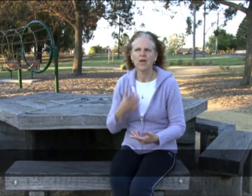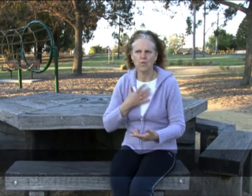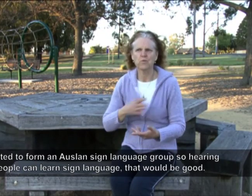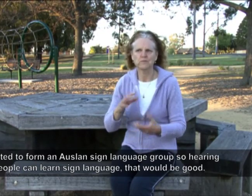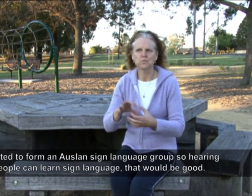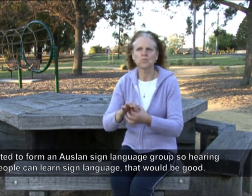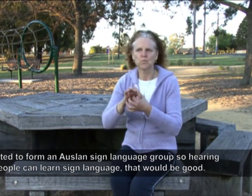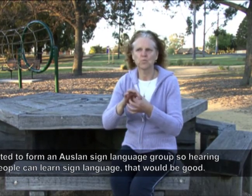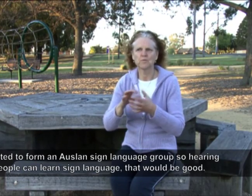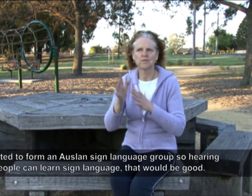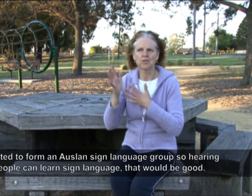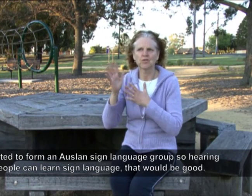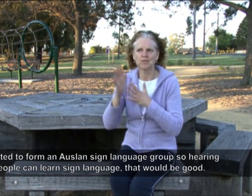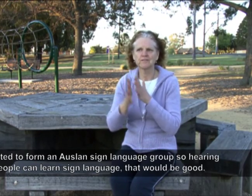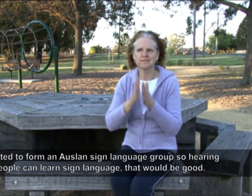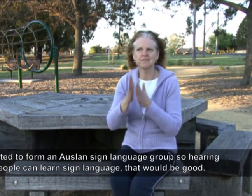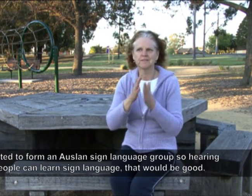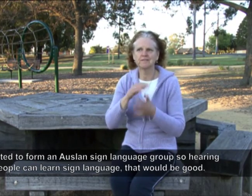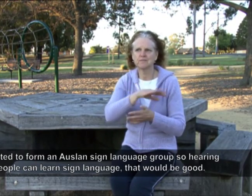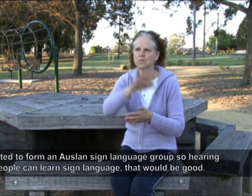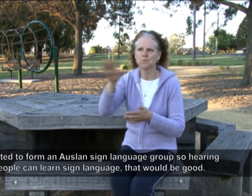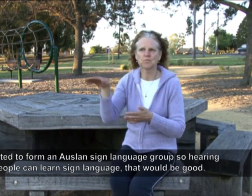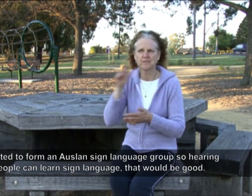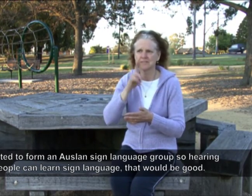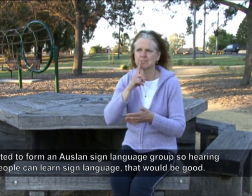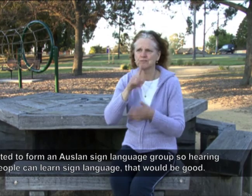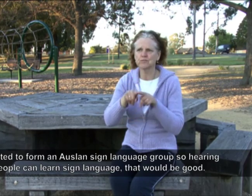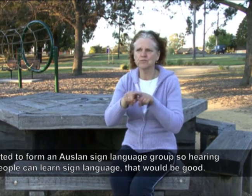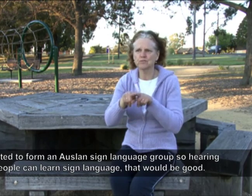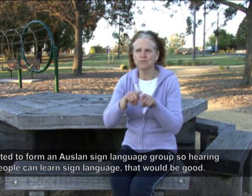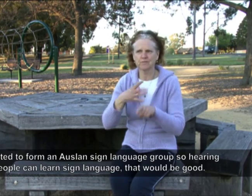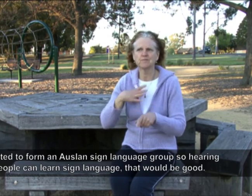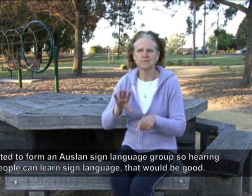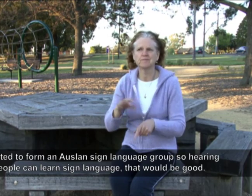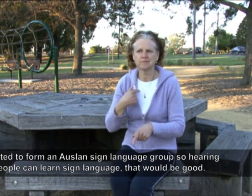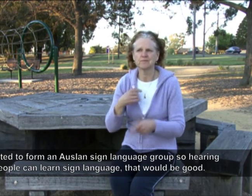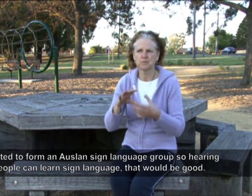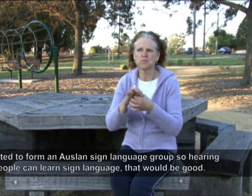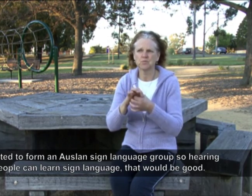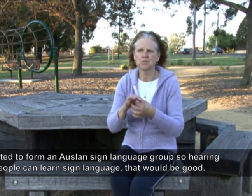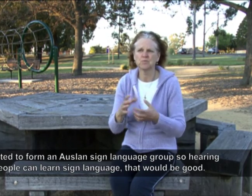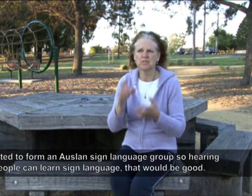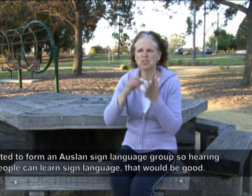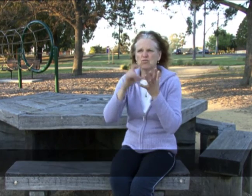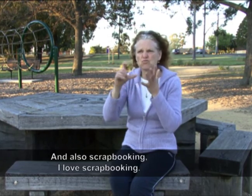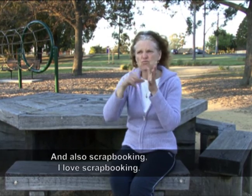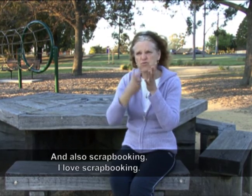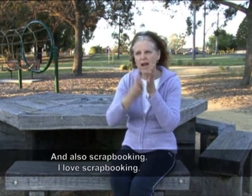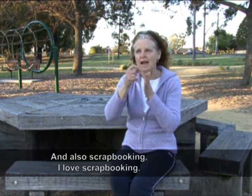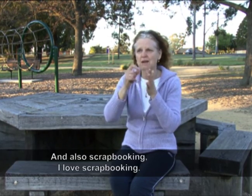I wanted to form an Auslan Sign Language group, so hearing people could learn sign language, that'd be good. And also